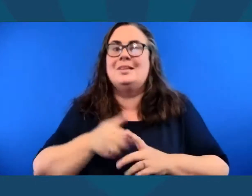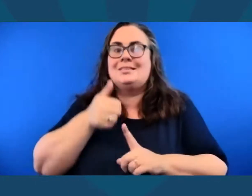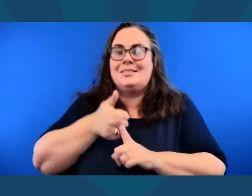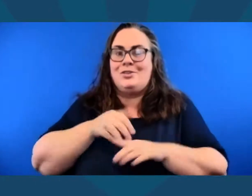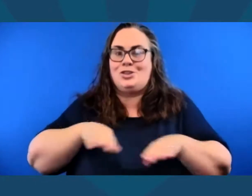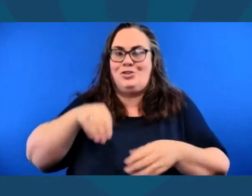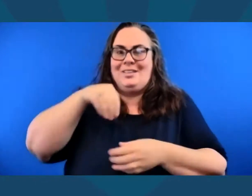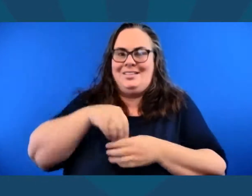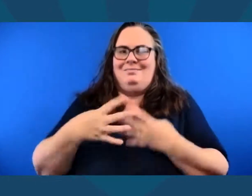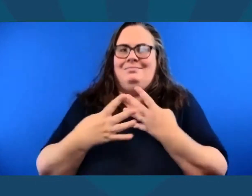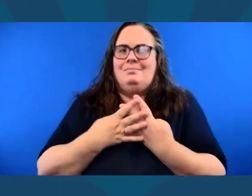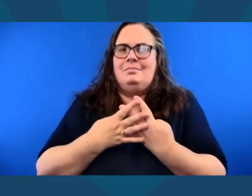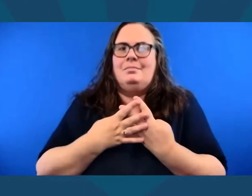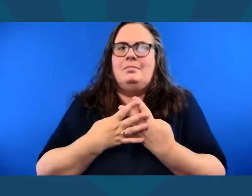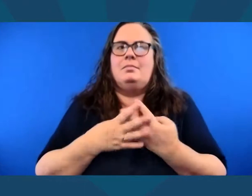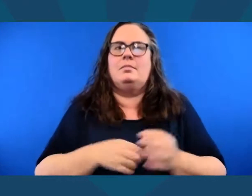incarcerated children,